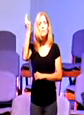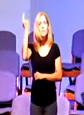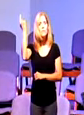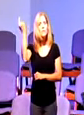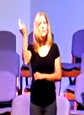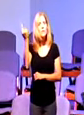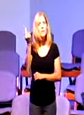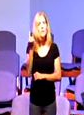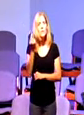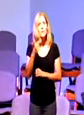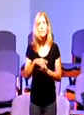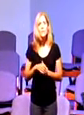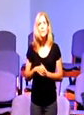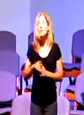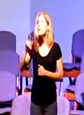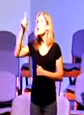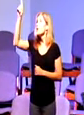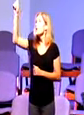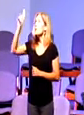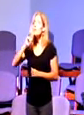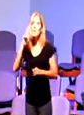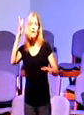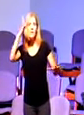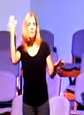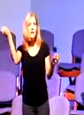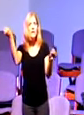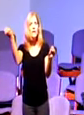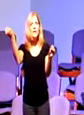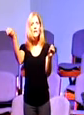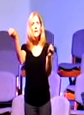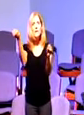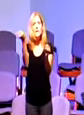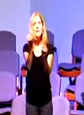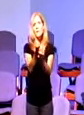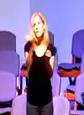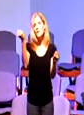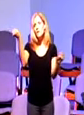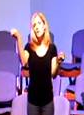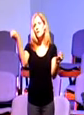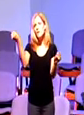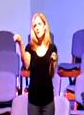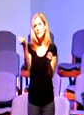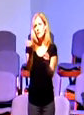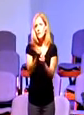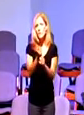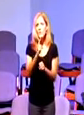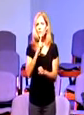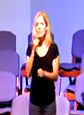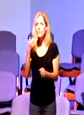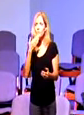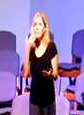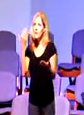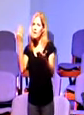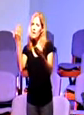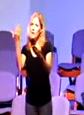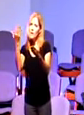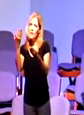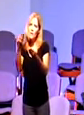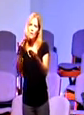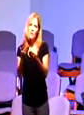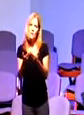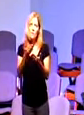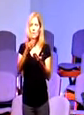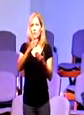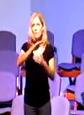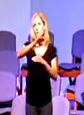you alone. You've been faithful, you've been